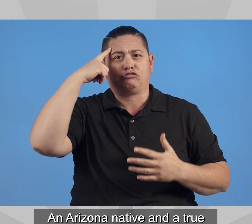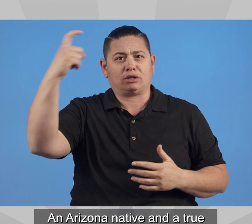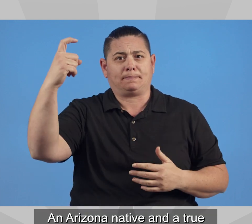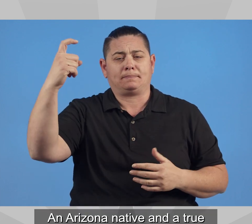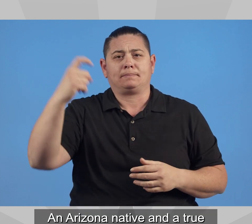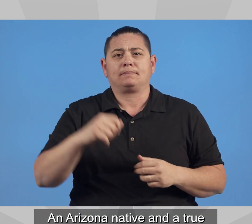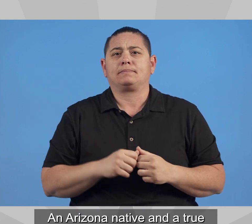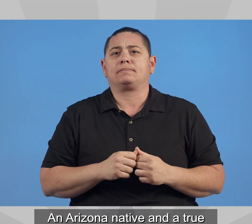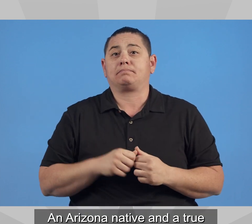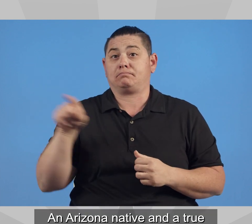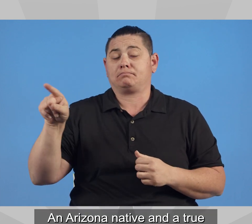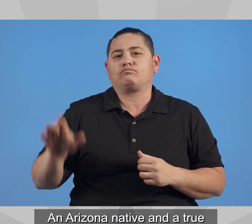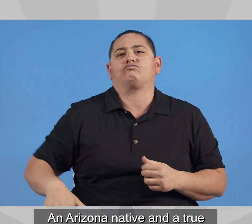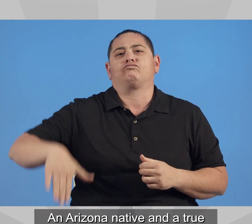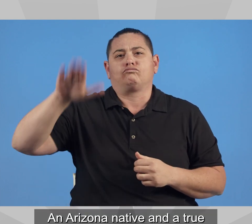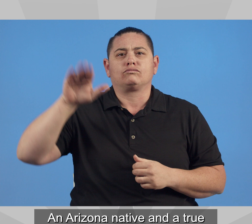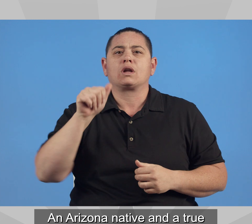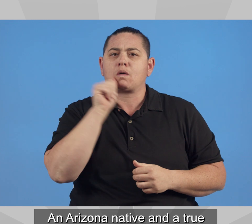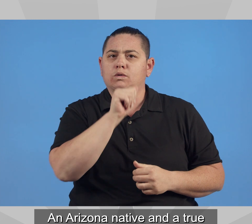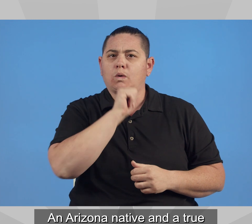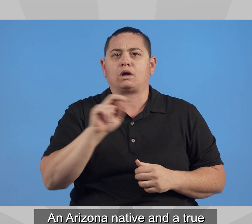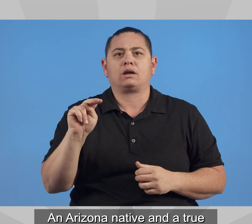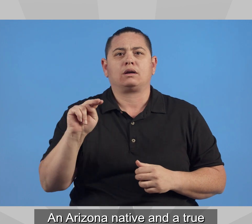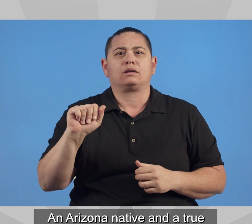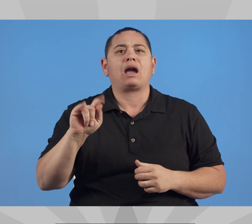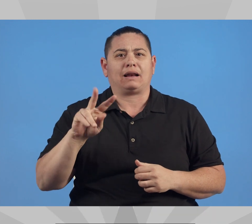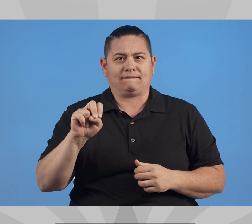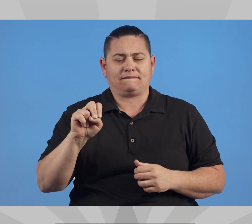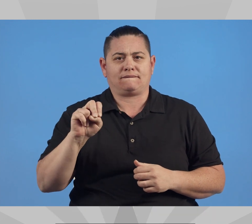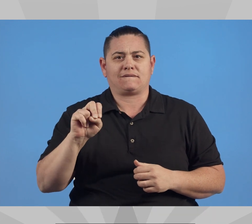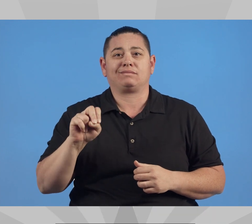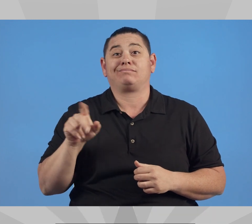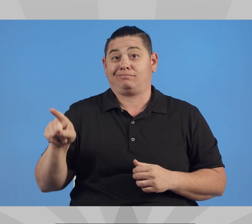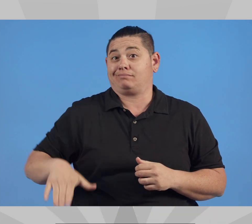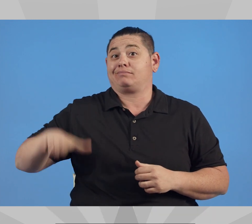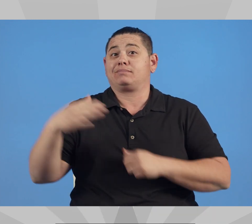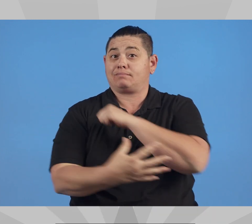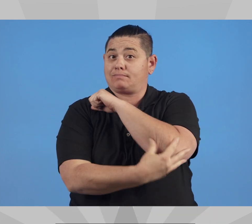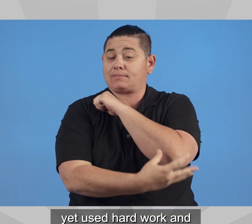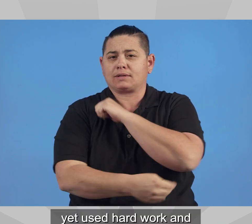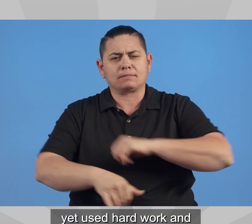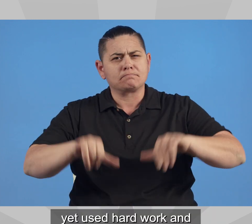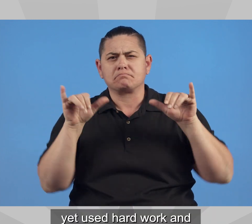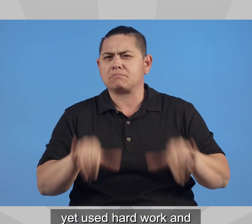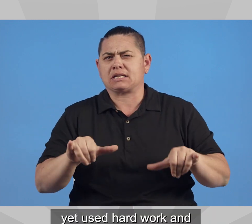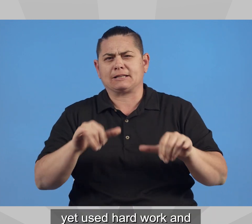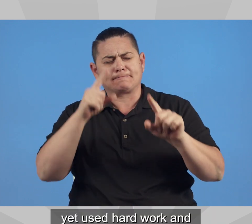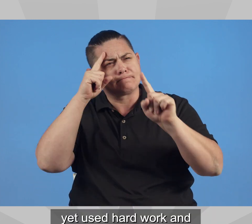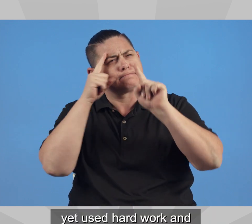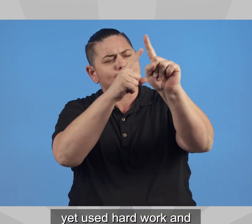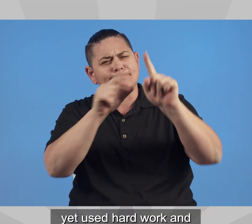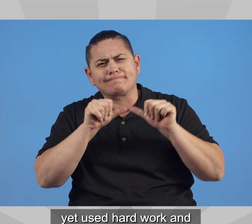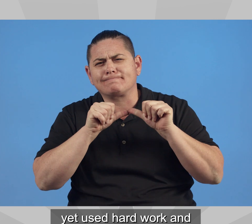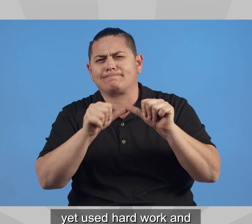An Arizona native and a true product of the American dream, Alex grew up in poverty, yet used